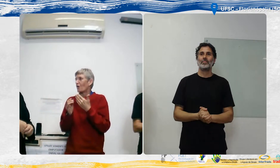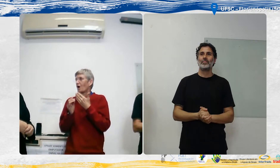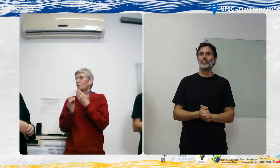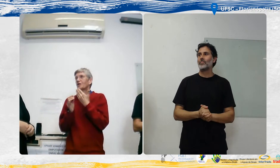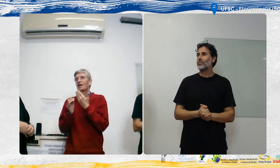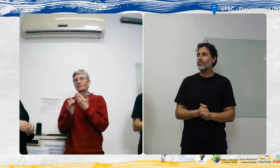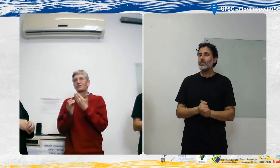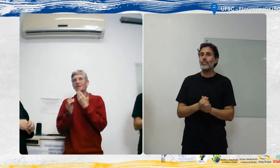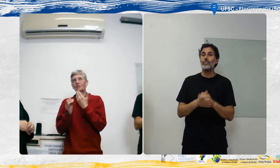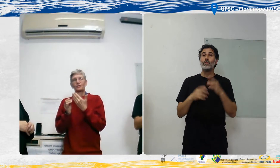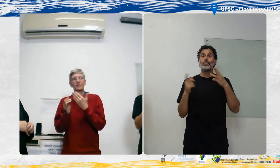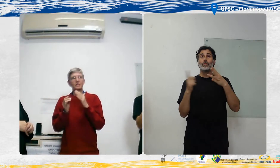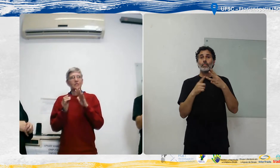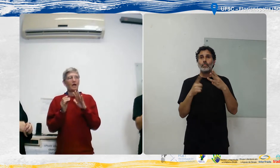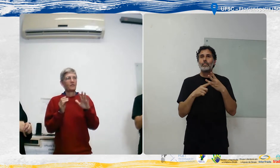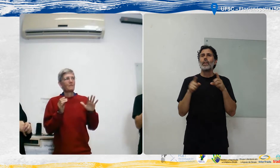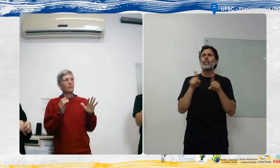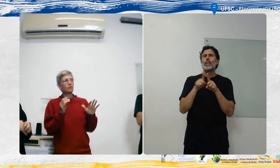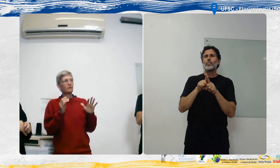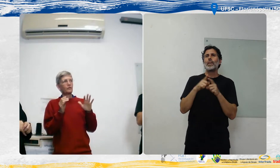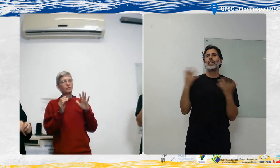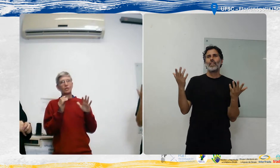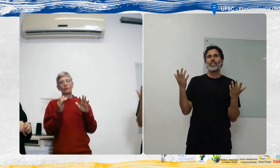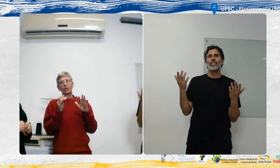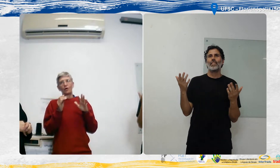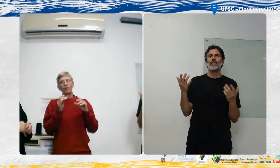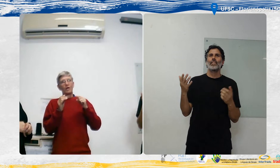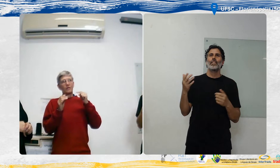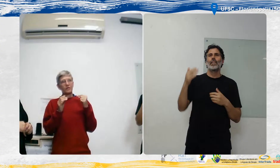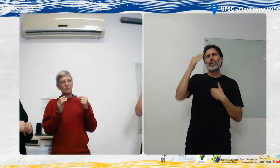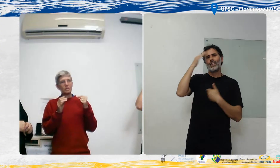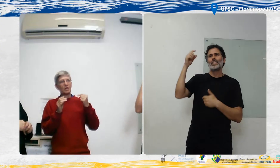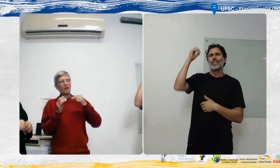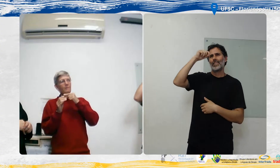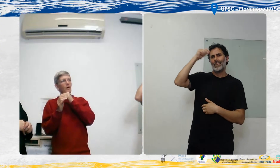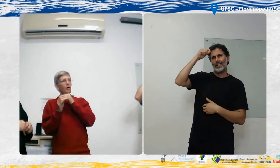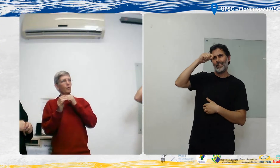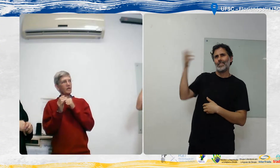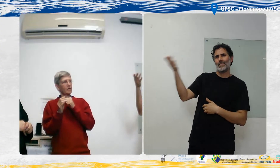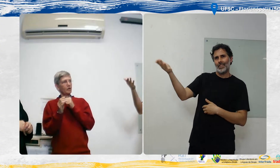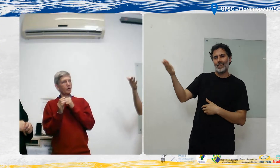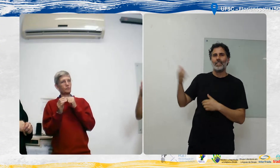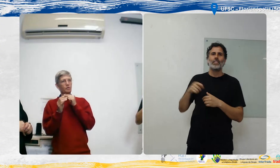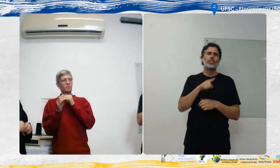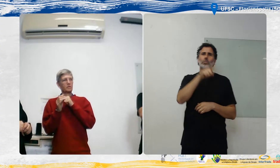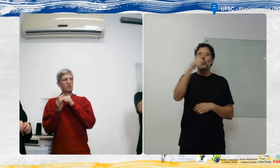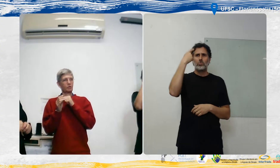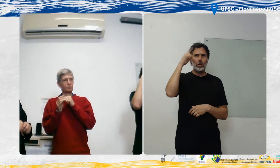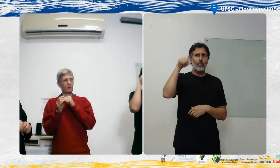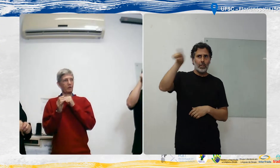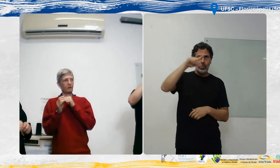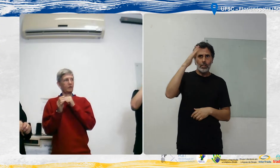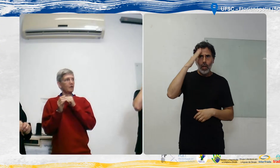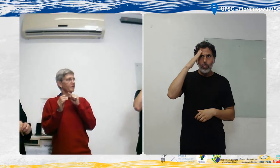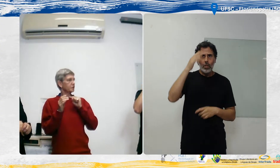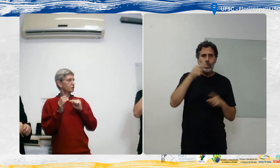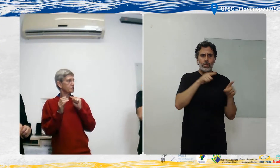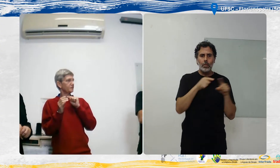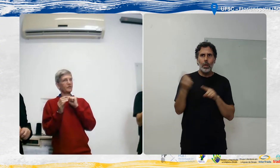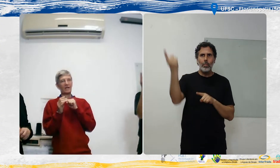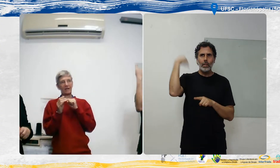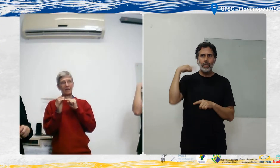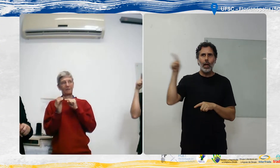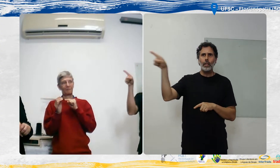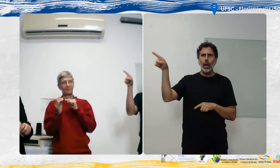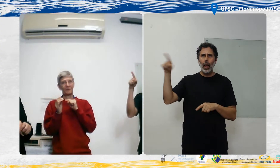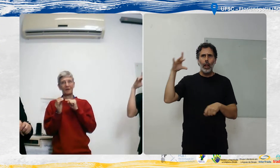And now I would like to thank Teresa. I think most of you don't know, this time a week ago, she was in hospital being treated